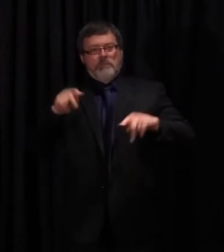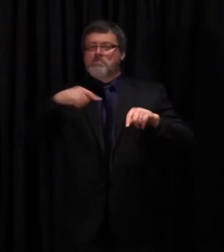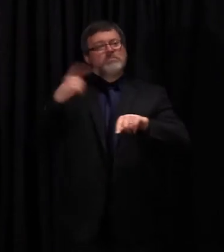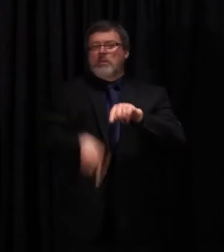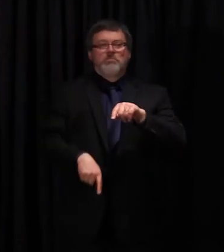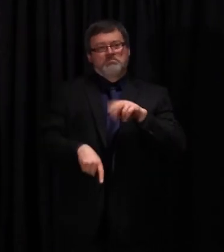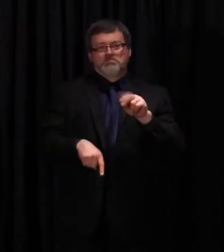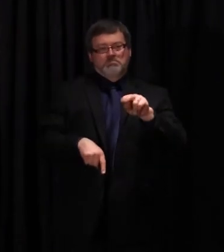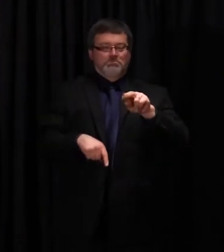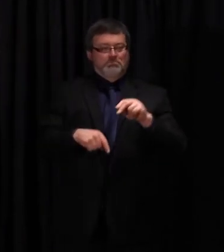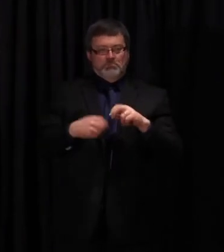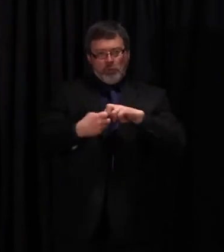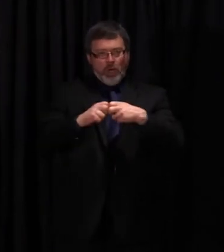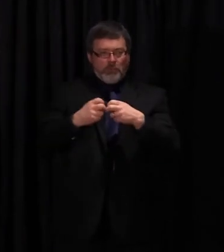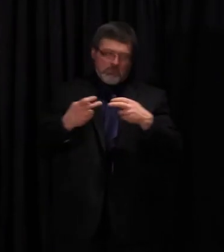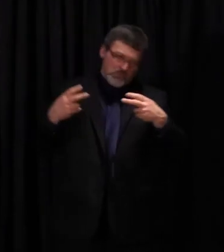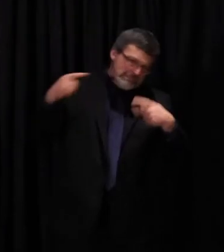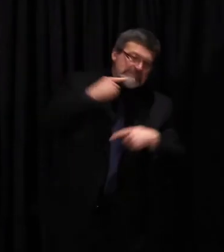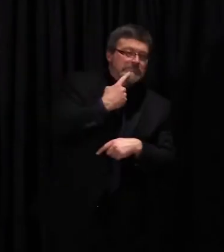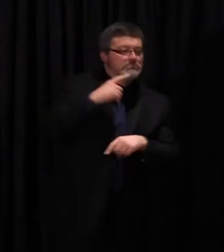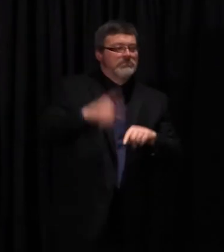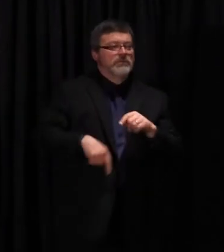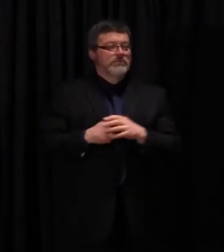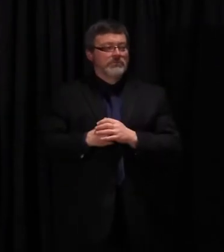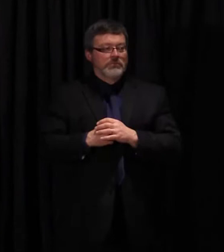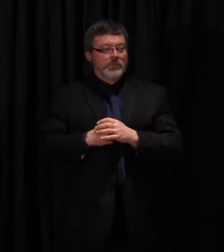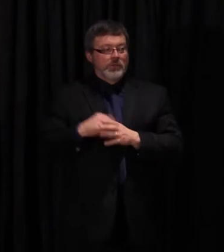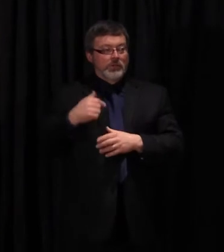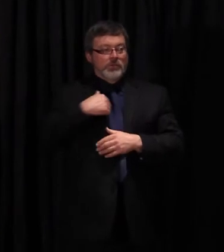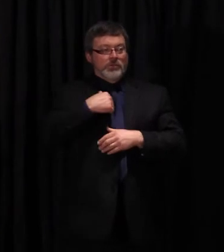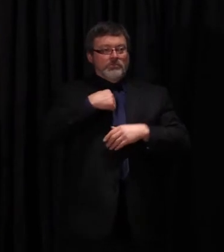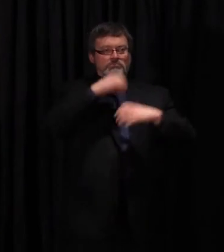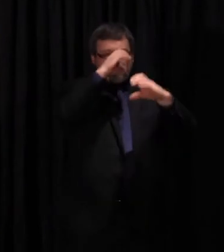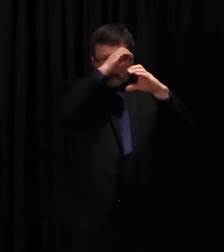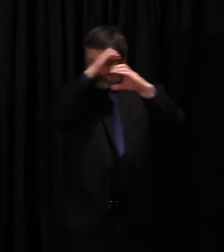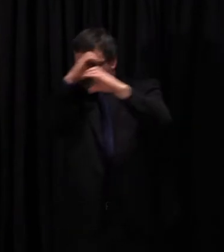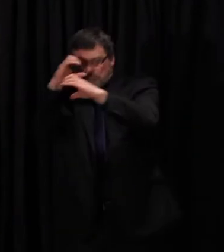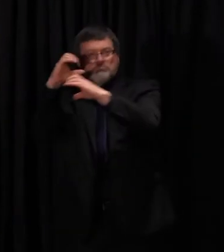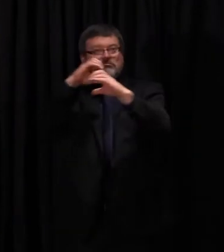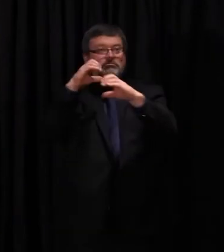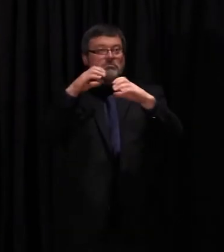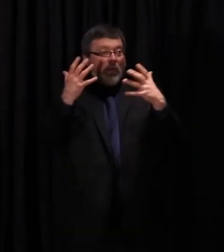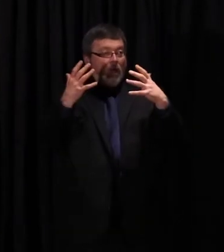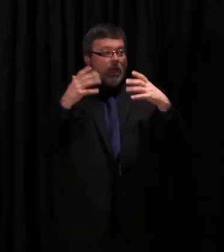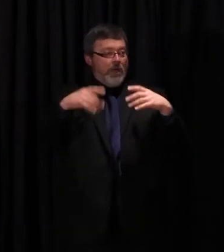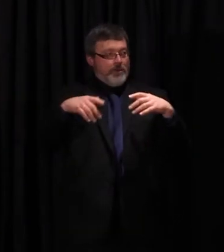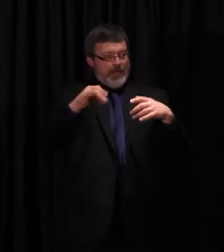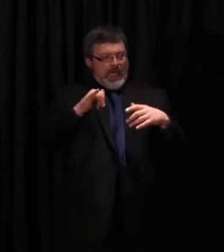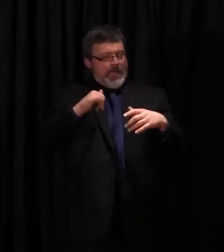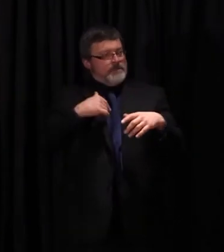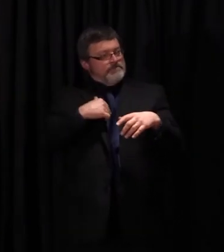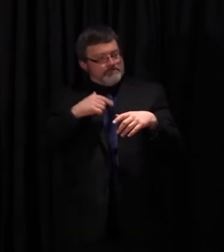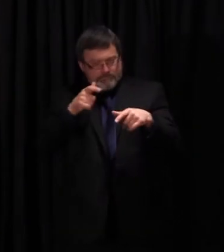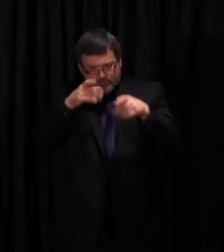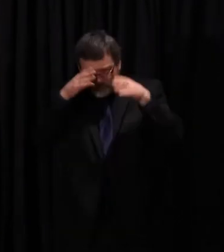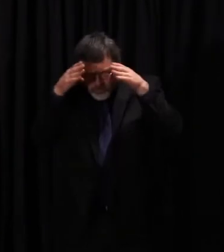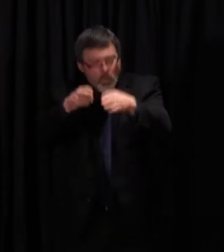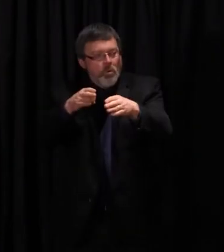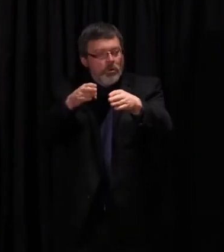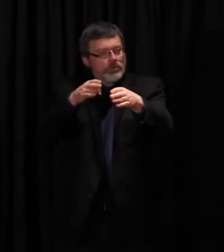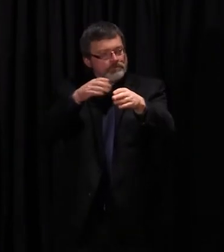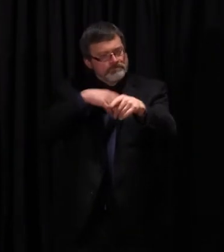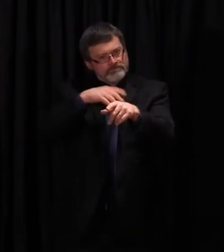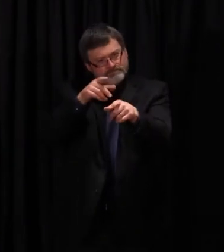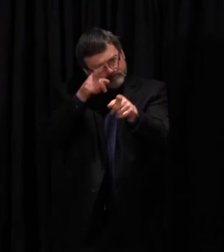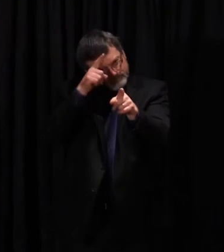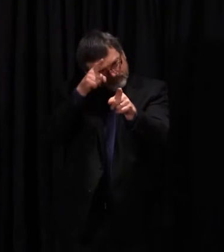If we look at everything through this lens, if we have the discipline to stay focused and don't get distracted by the